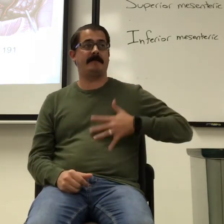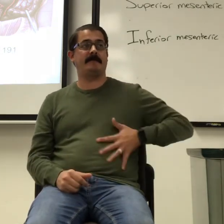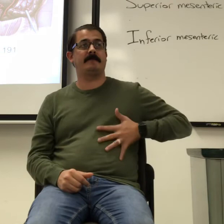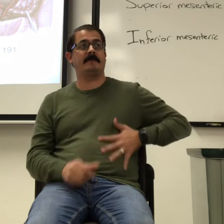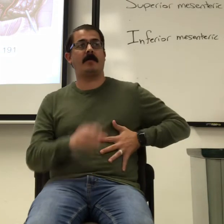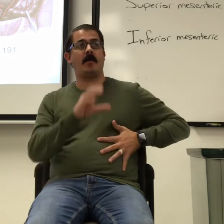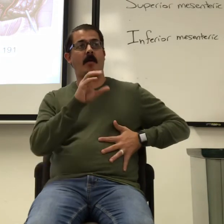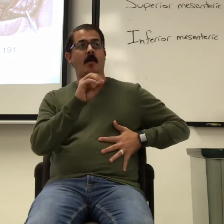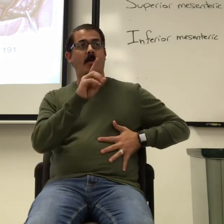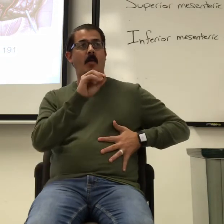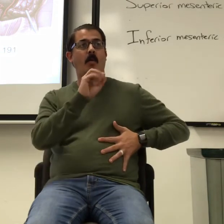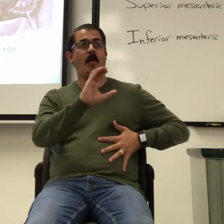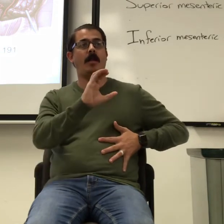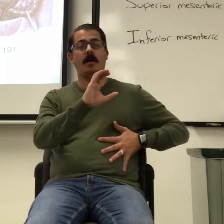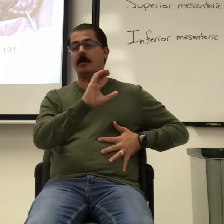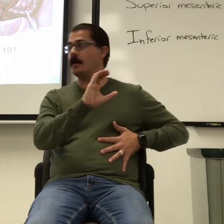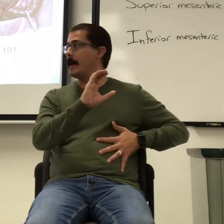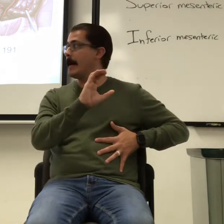colic